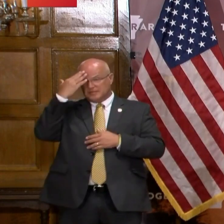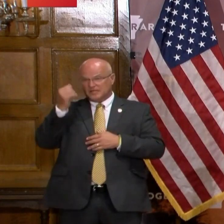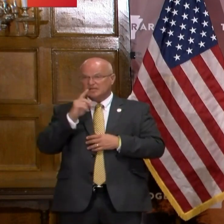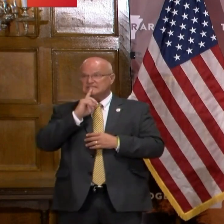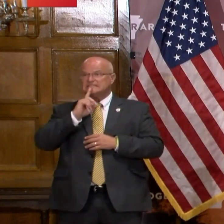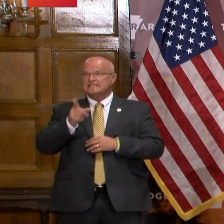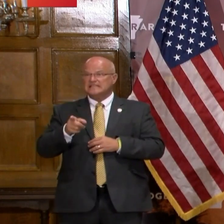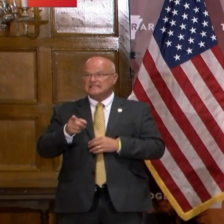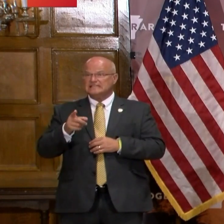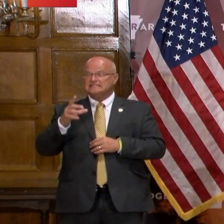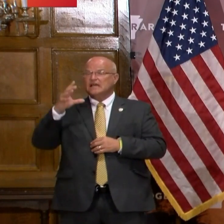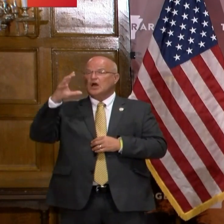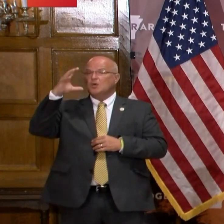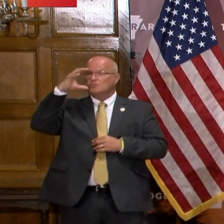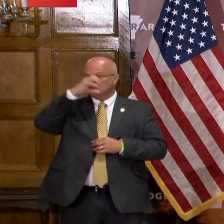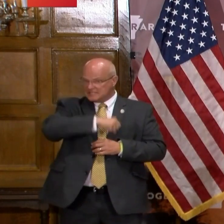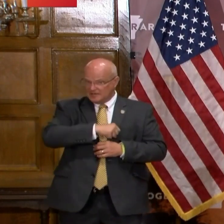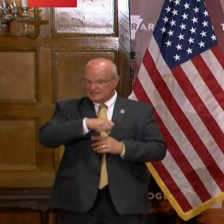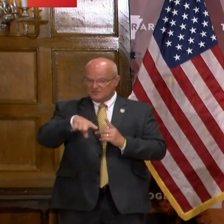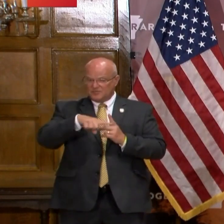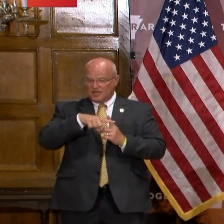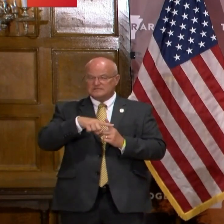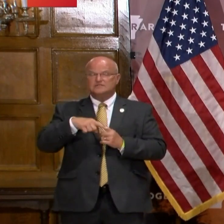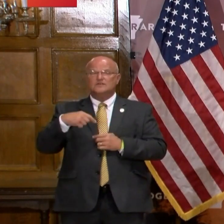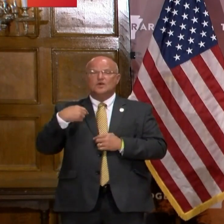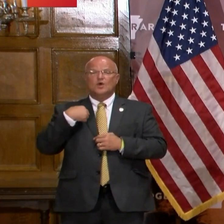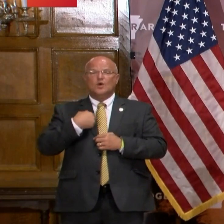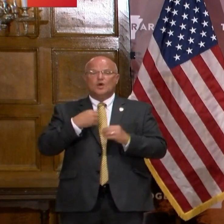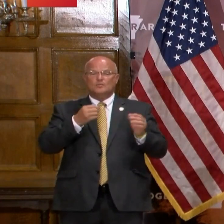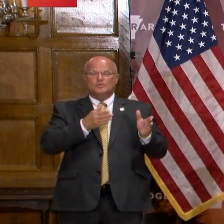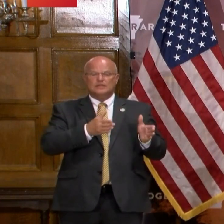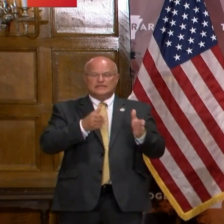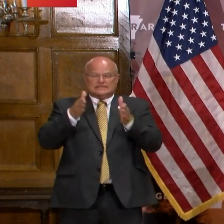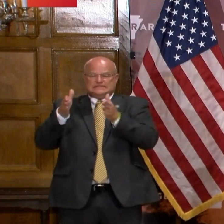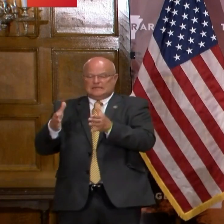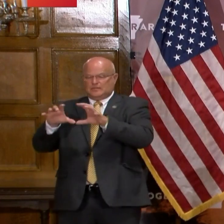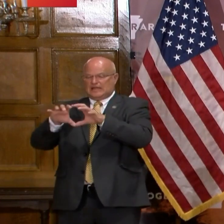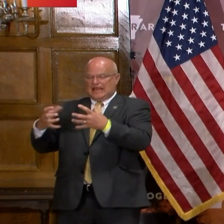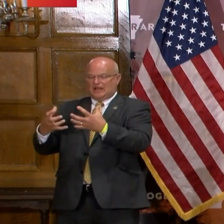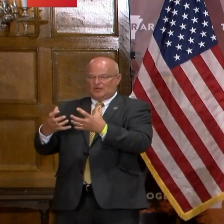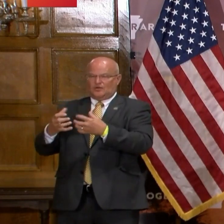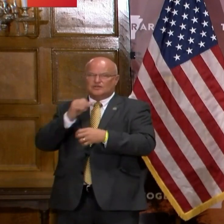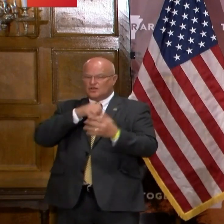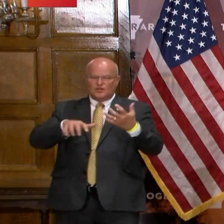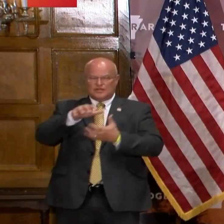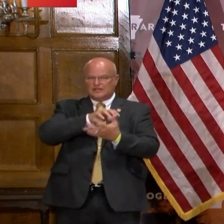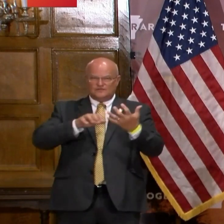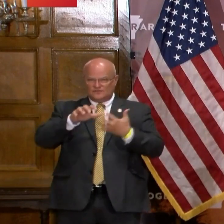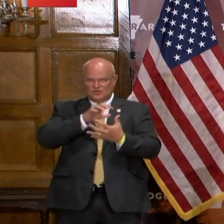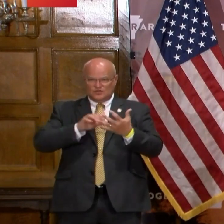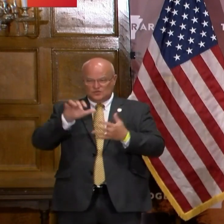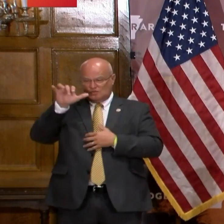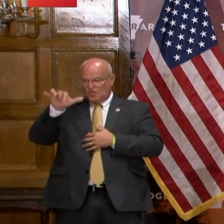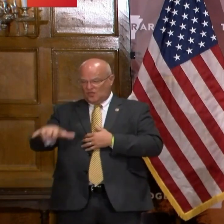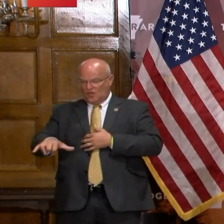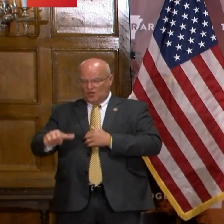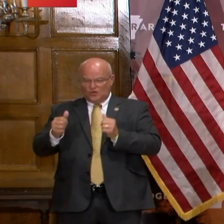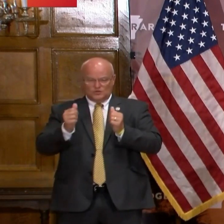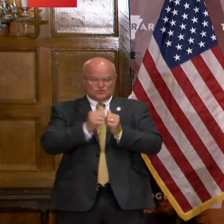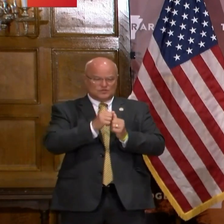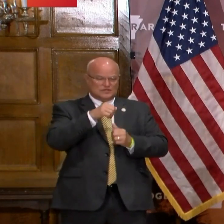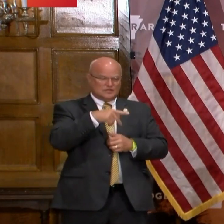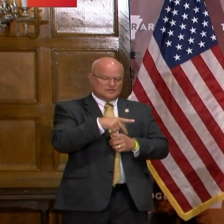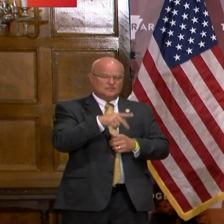it is presumptive, we are putting it in a separate category so we don't confuse those statistics